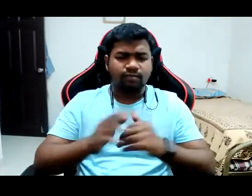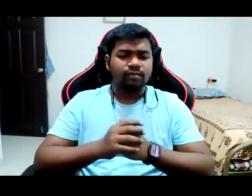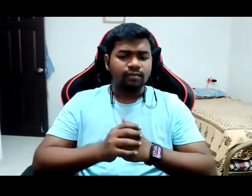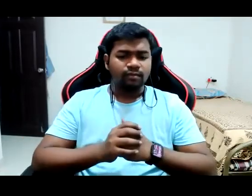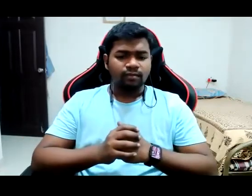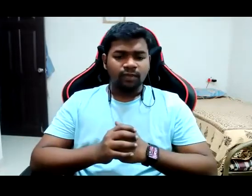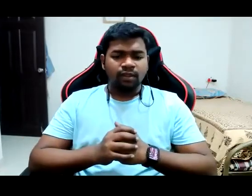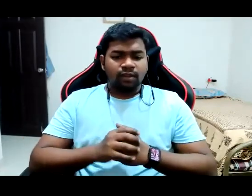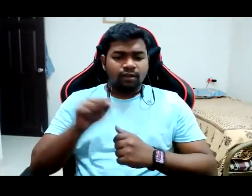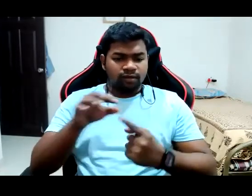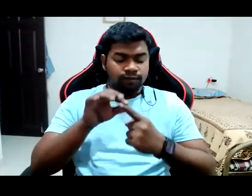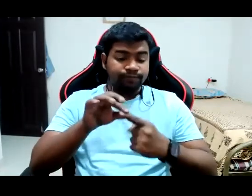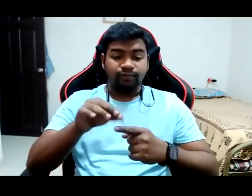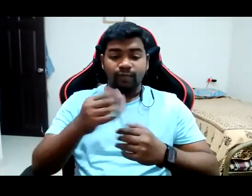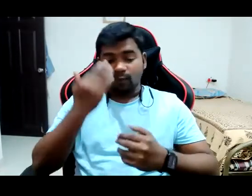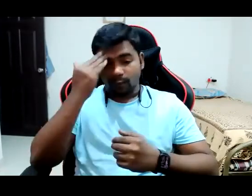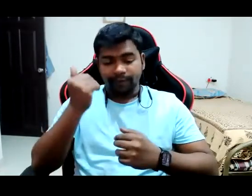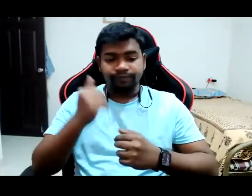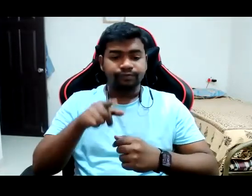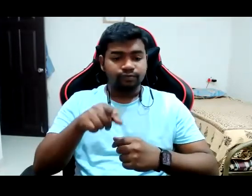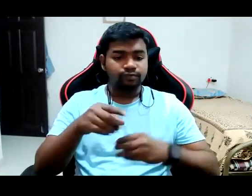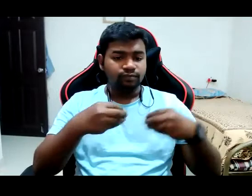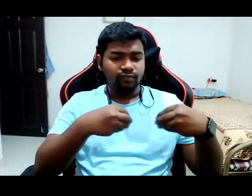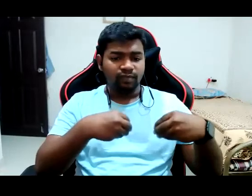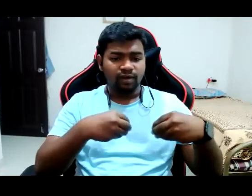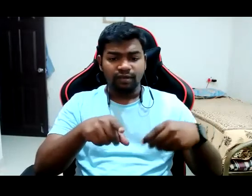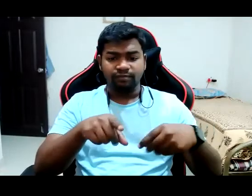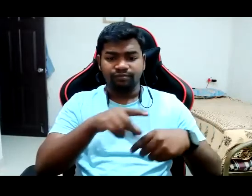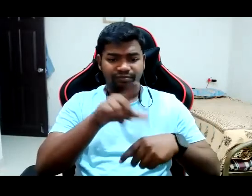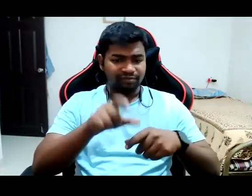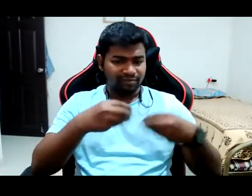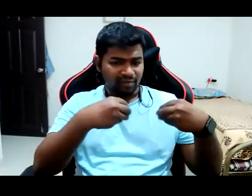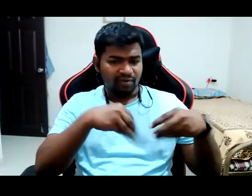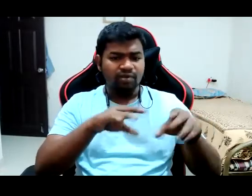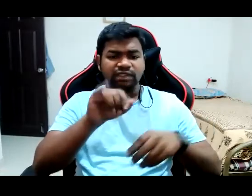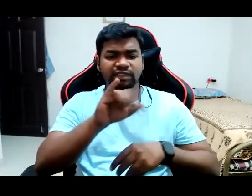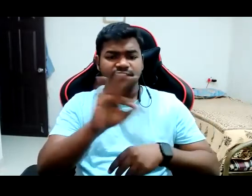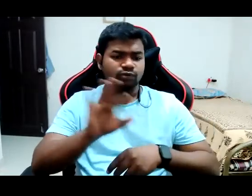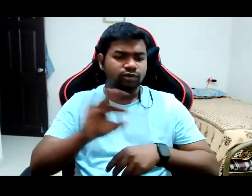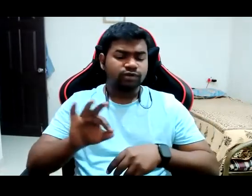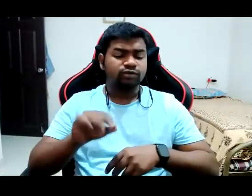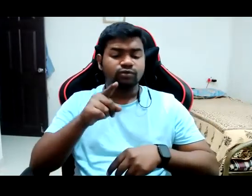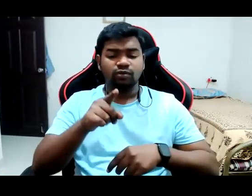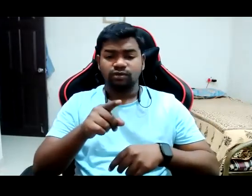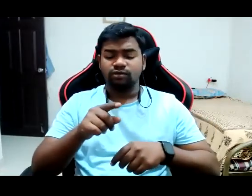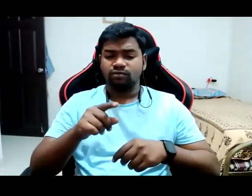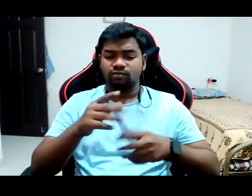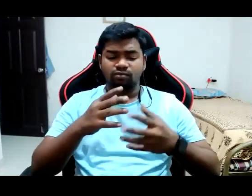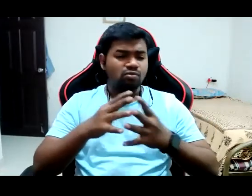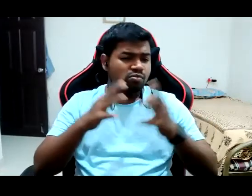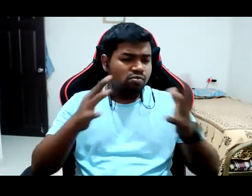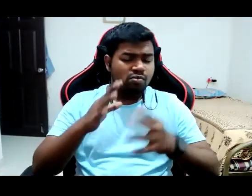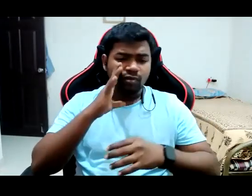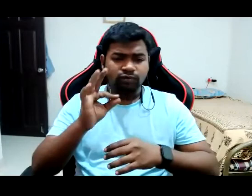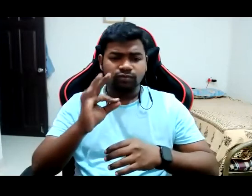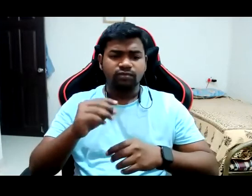that's precisely why this is left at 6 weeks, so that you and your team can figure out what is the most optimal timings for you to